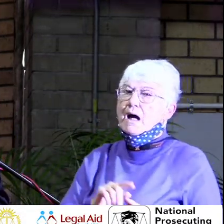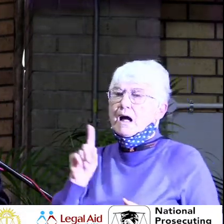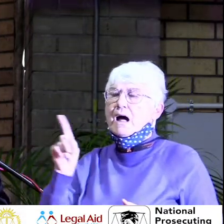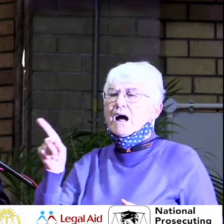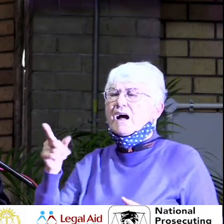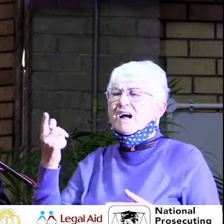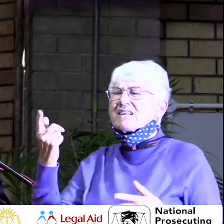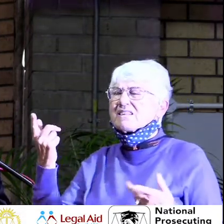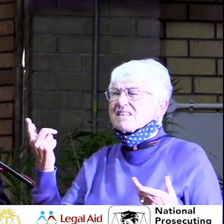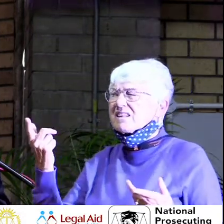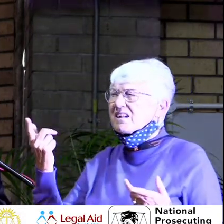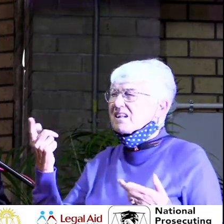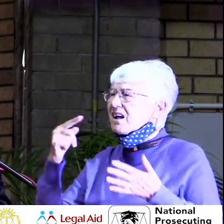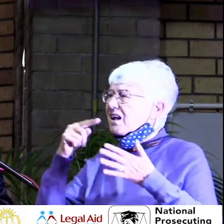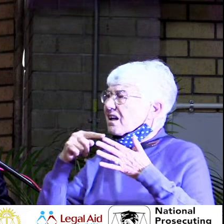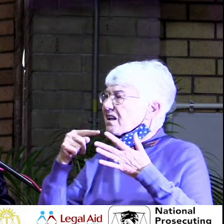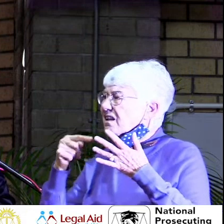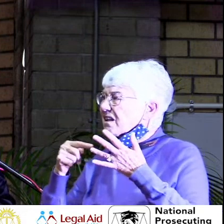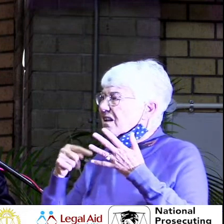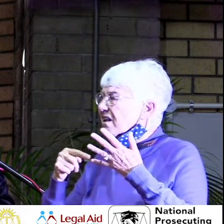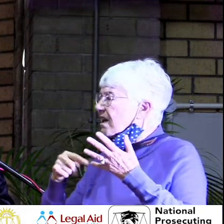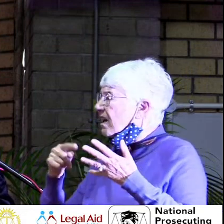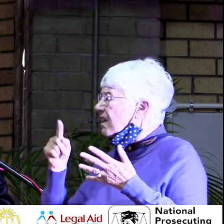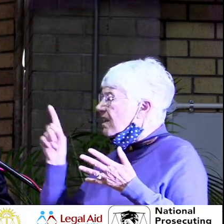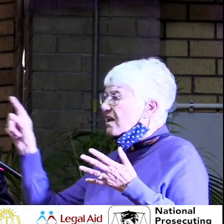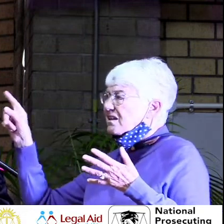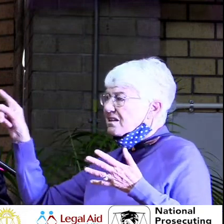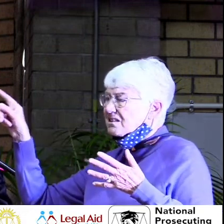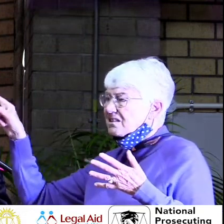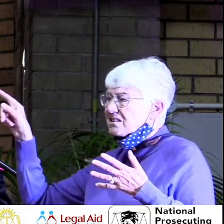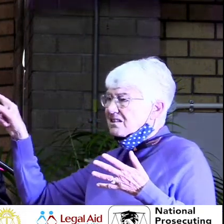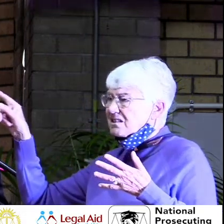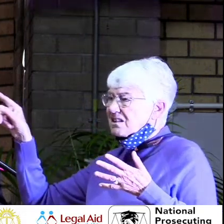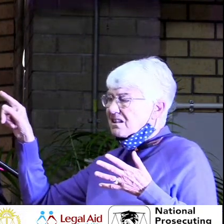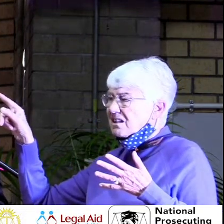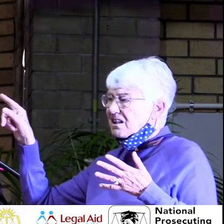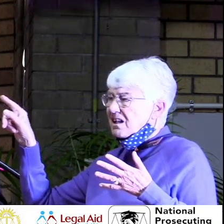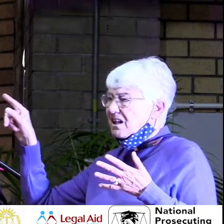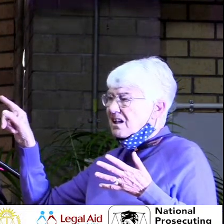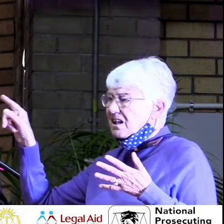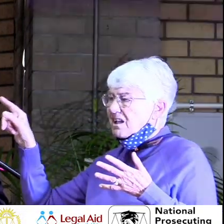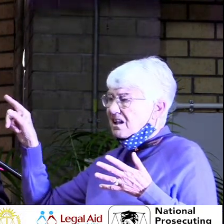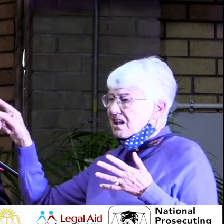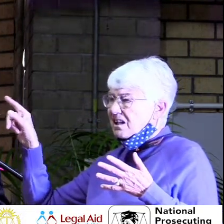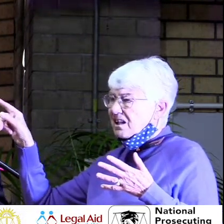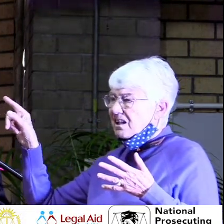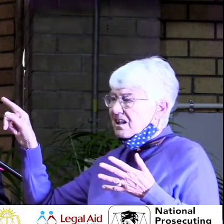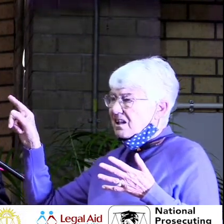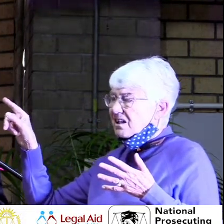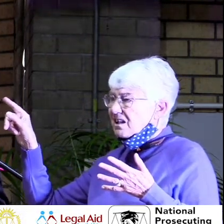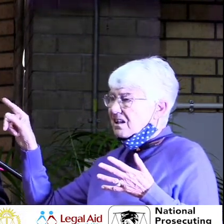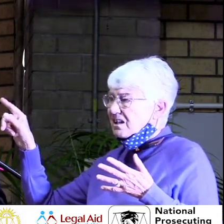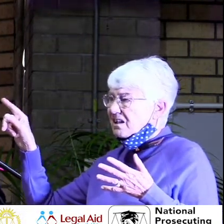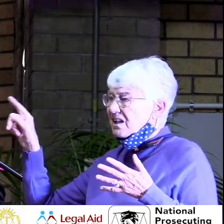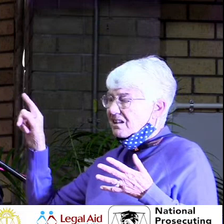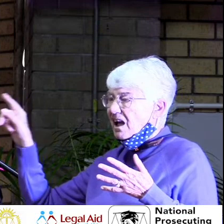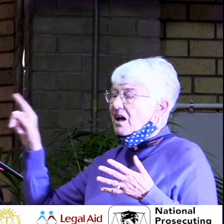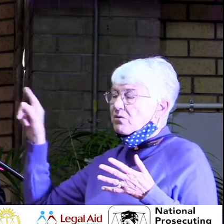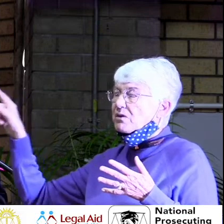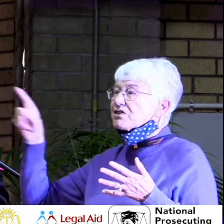with the issues that Ronelle Arendts raised, and she became popular here with you about know your rights, know your